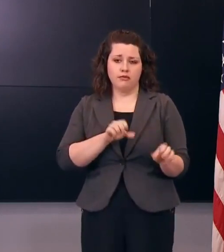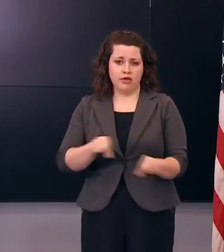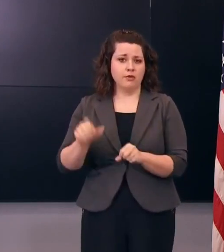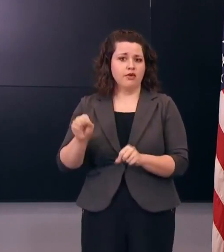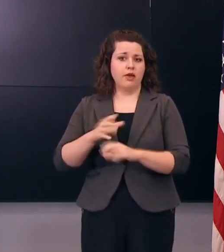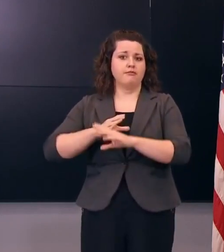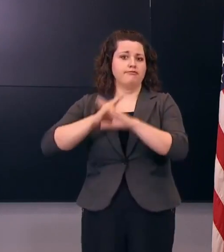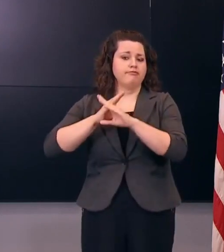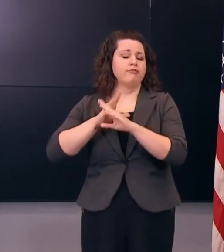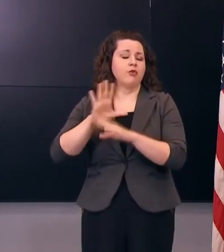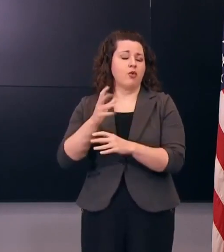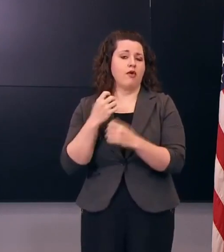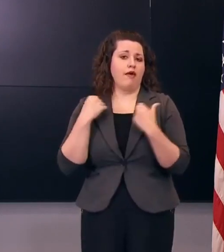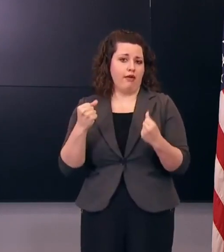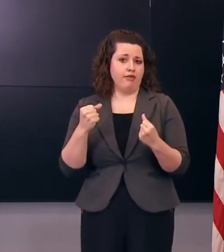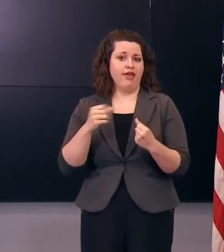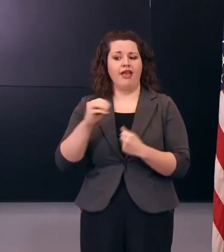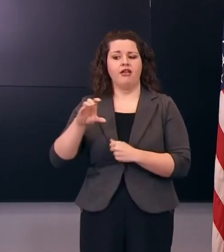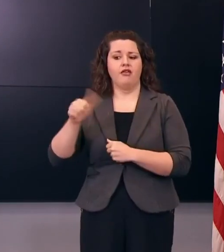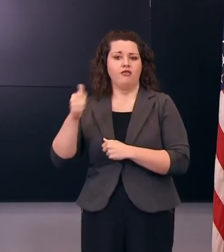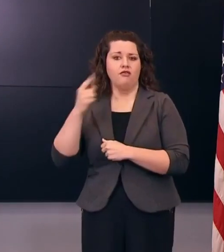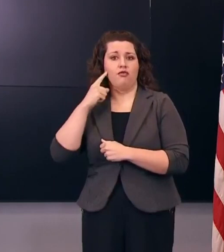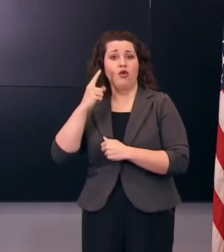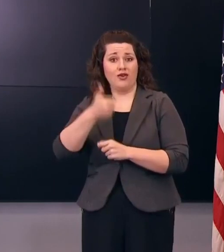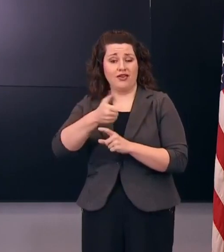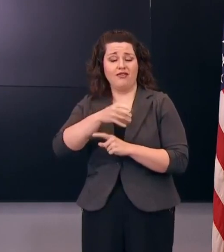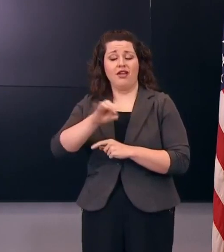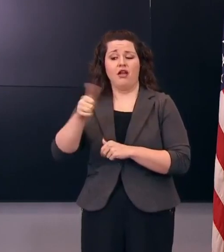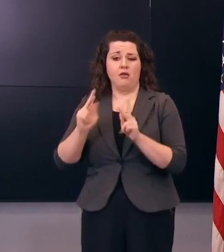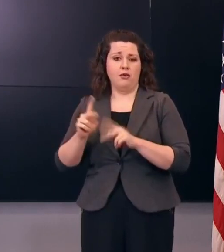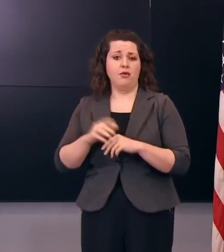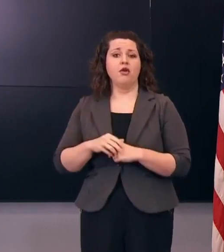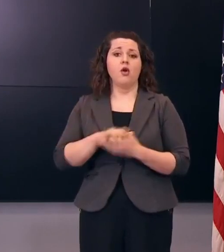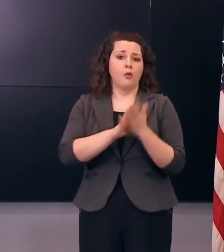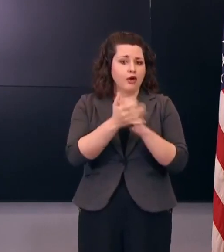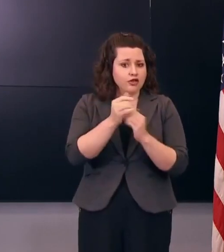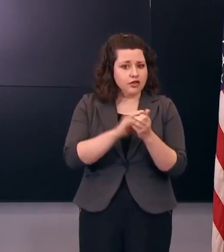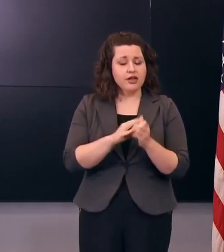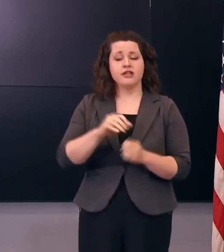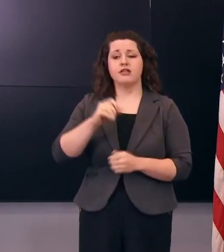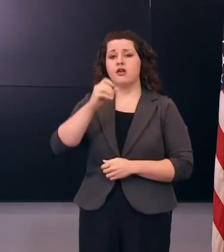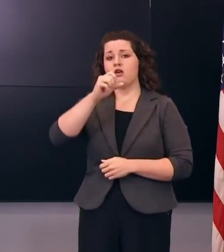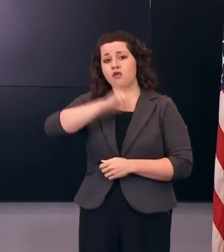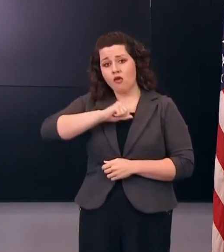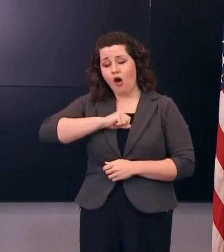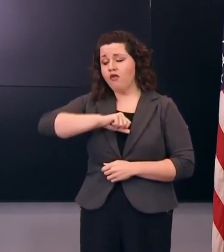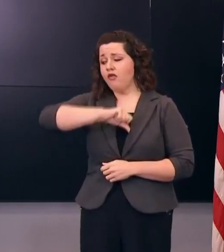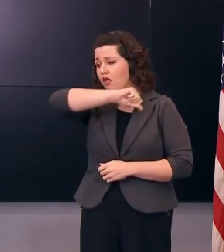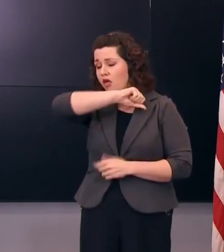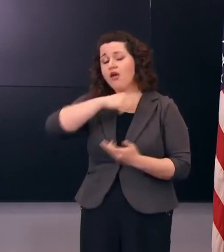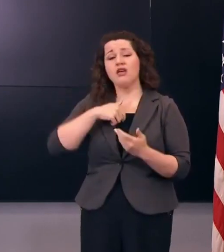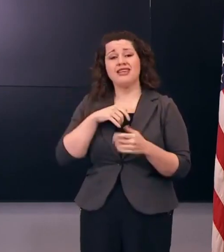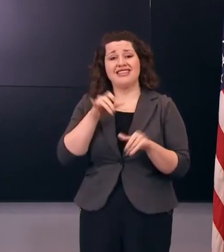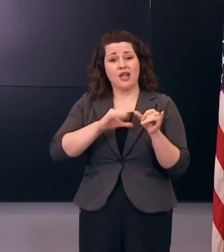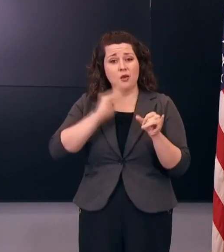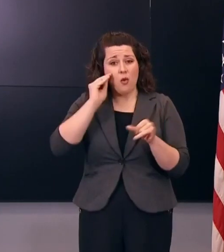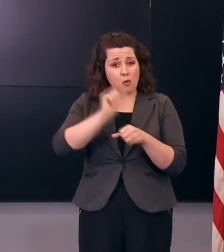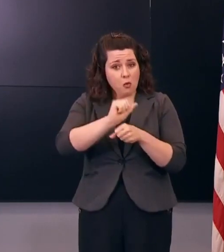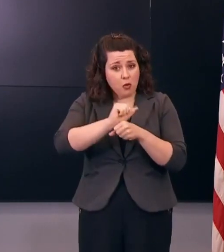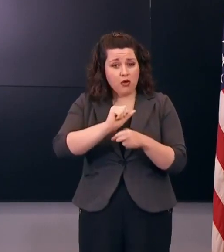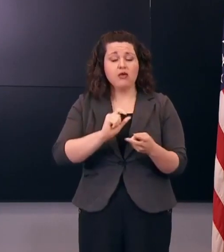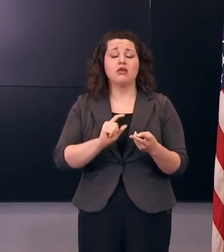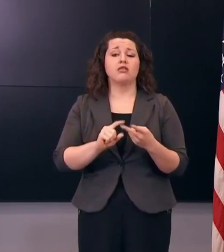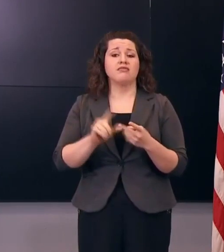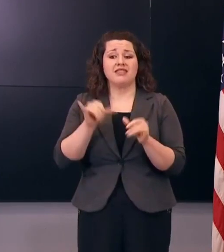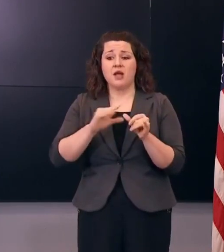and the health of your fellow Iowans. Wash your hands, cover your cough, work from home if you have the option, stay home as much as